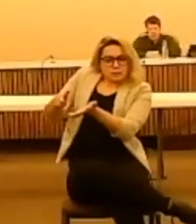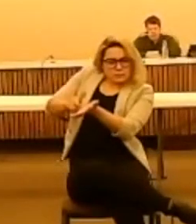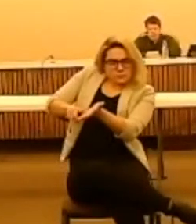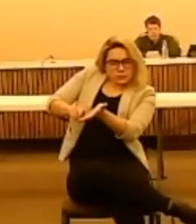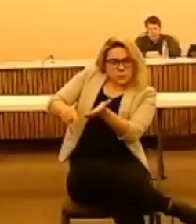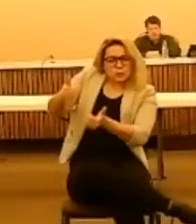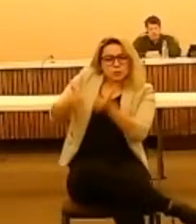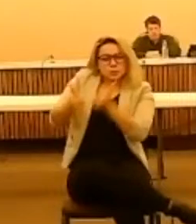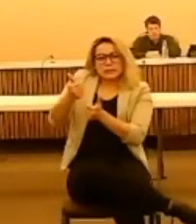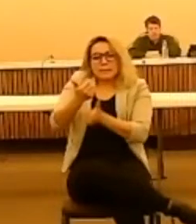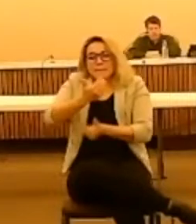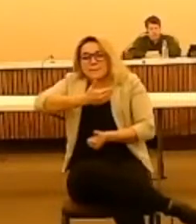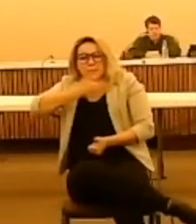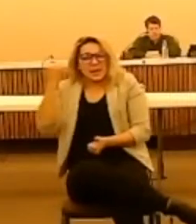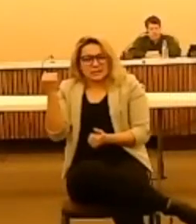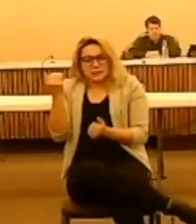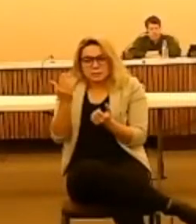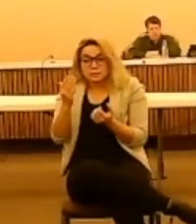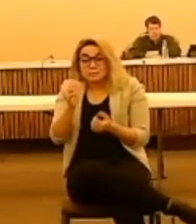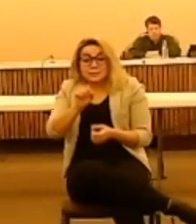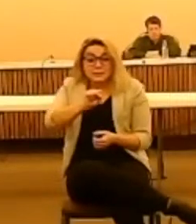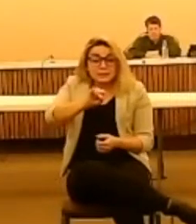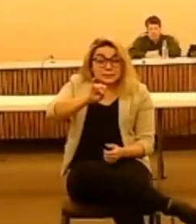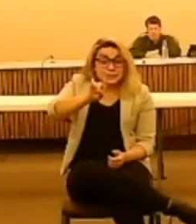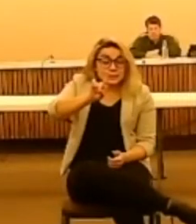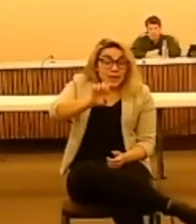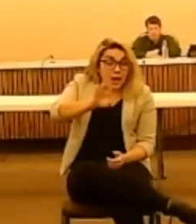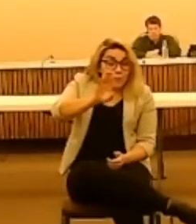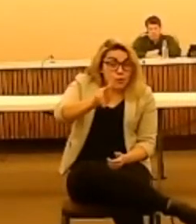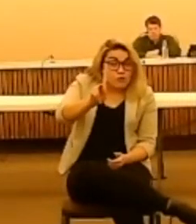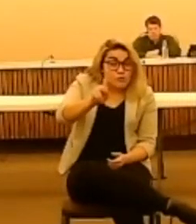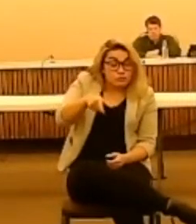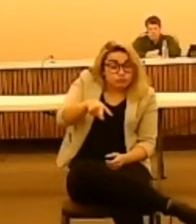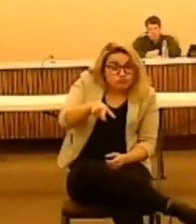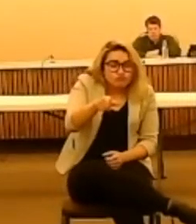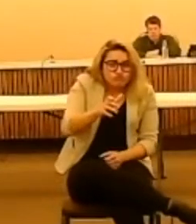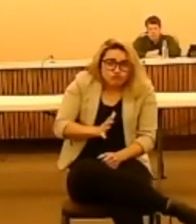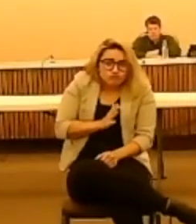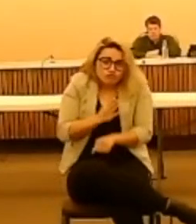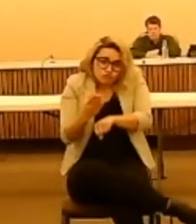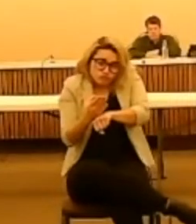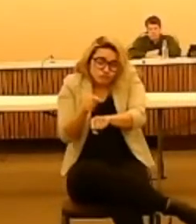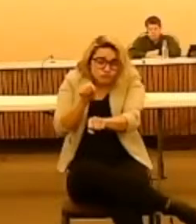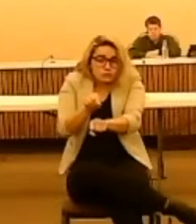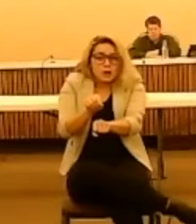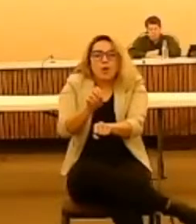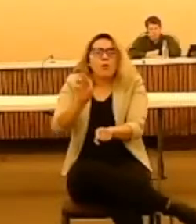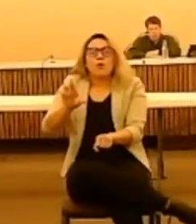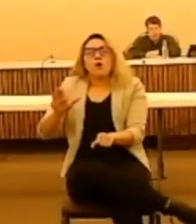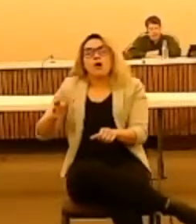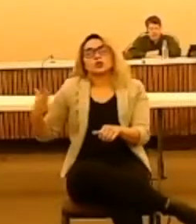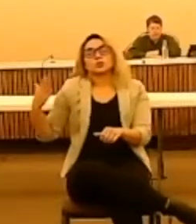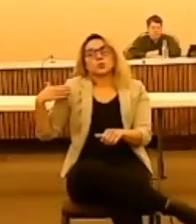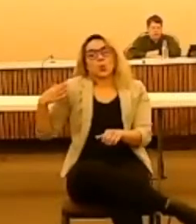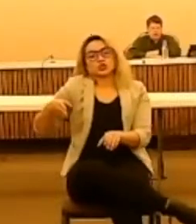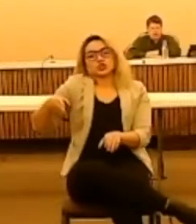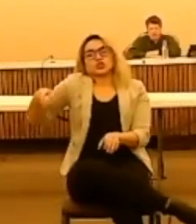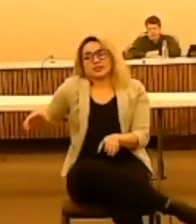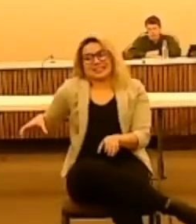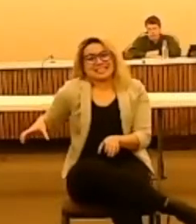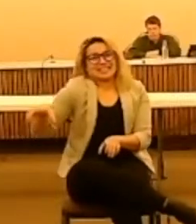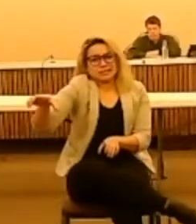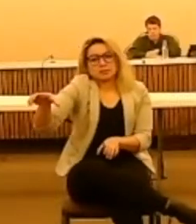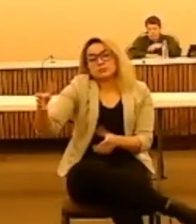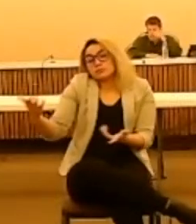an enhanced shoulder or as a sidewalk. And they felt it made more sense to do as an enhanced shoulder. I can actually take a look